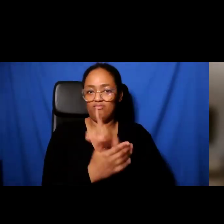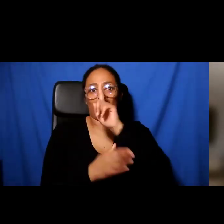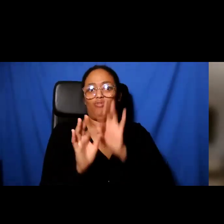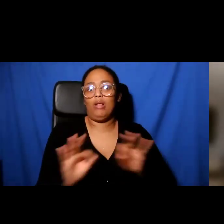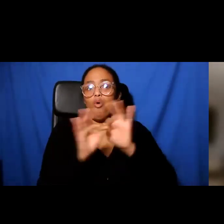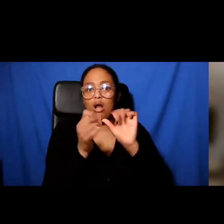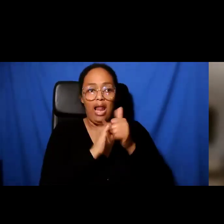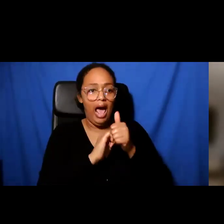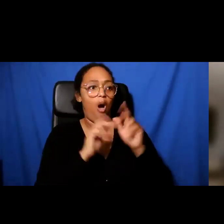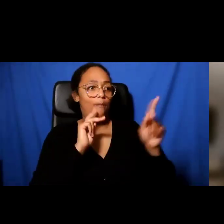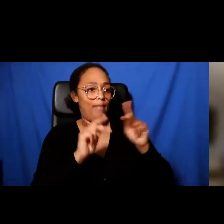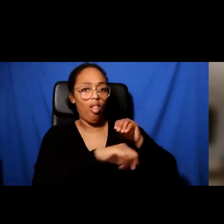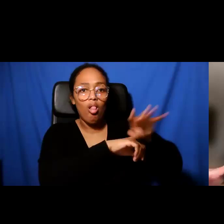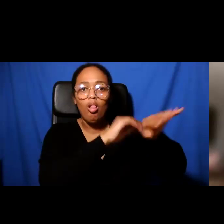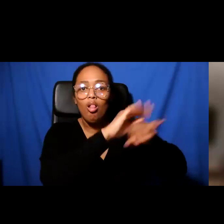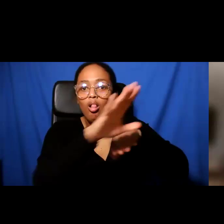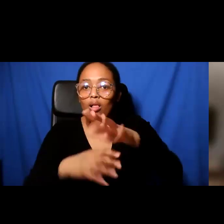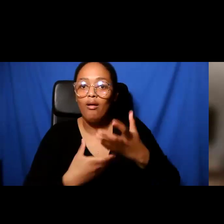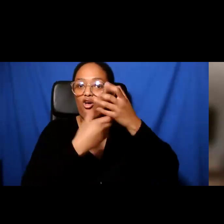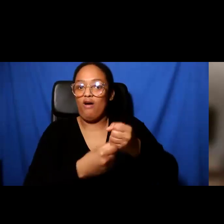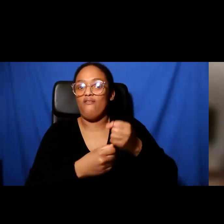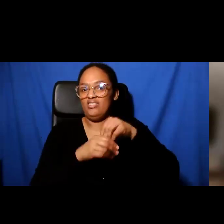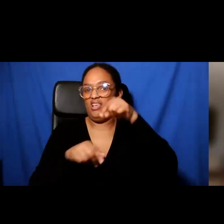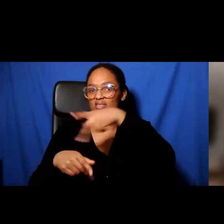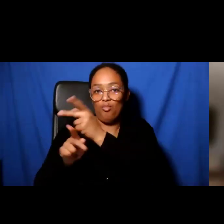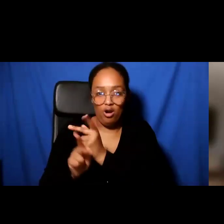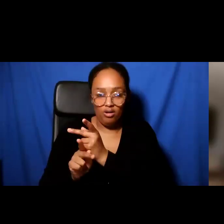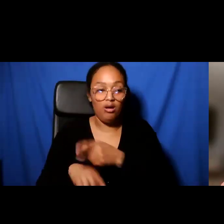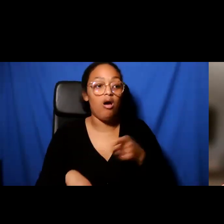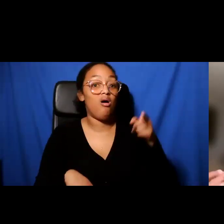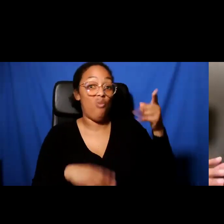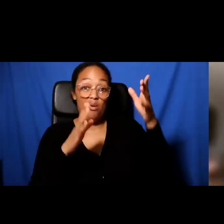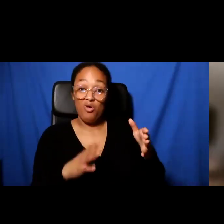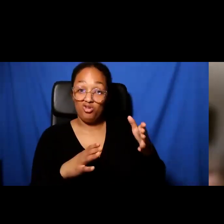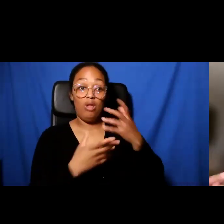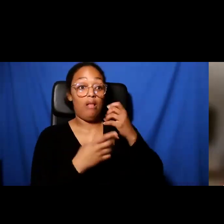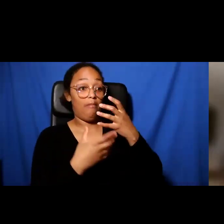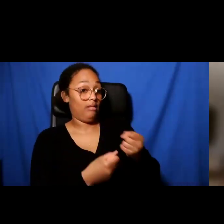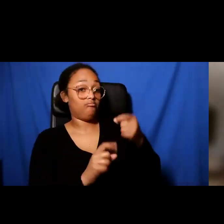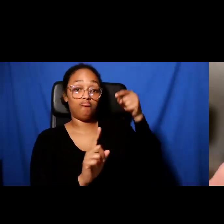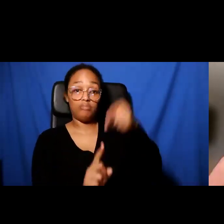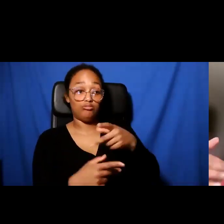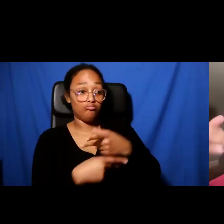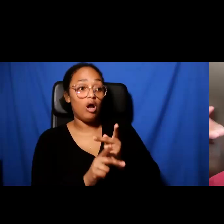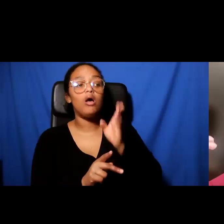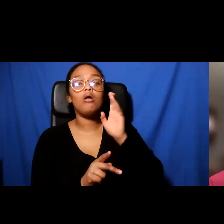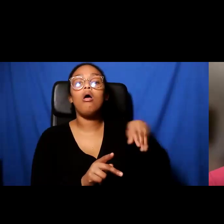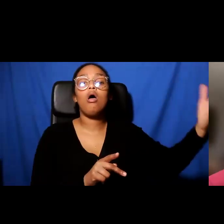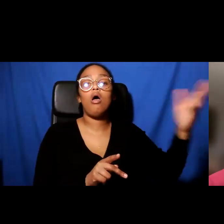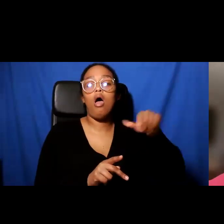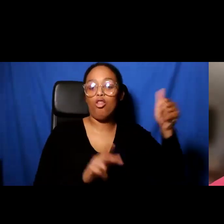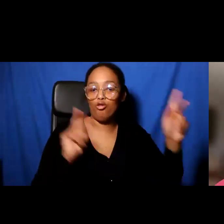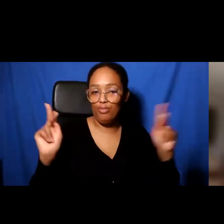belief, right? Belief spreads when another person has believed. So I want to use that person's belief to keep the